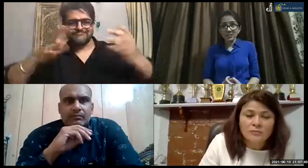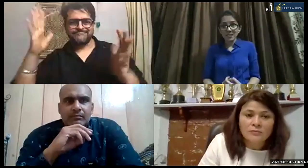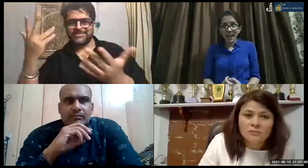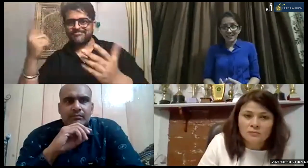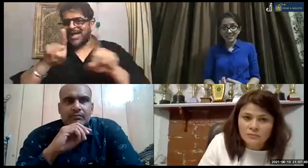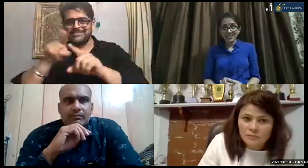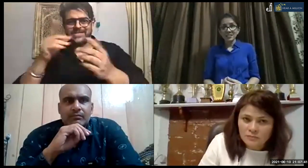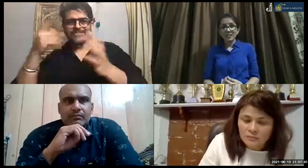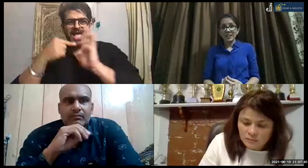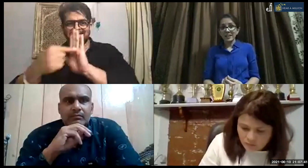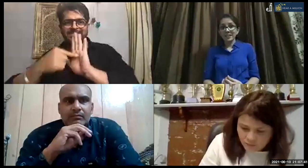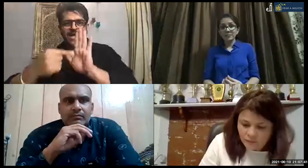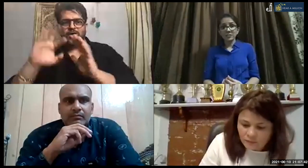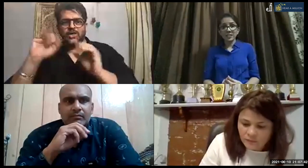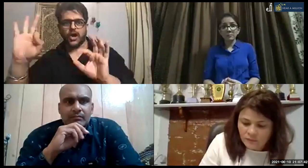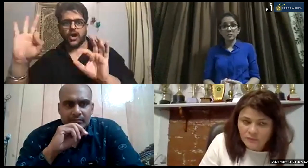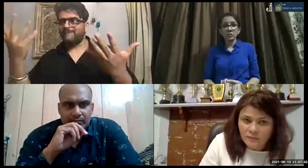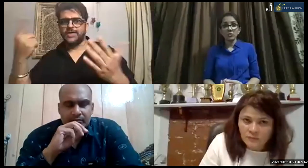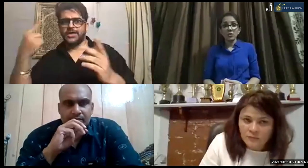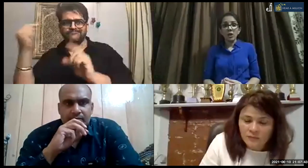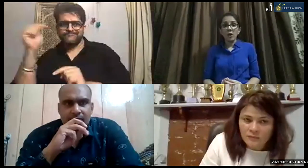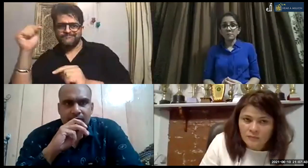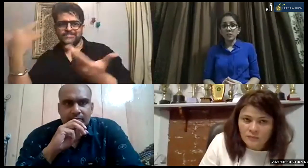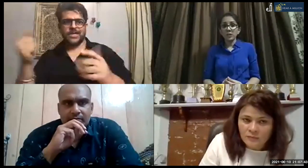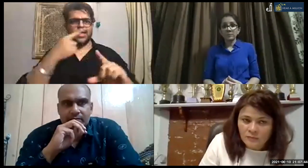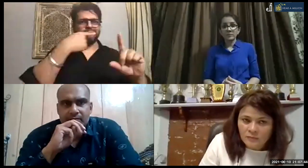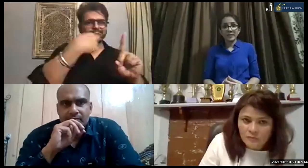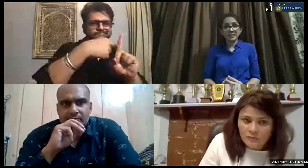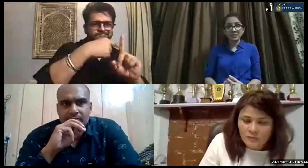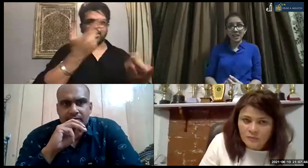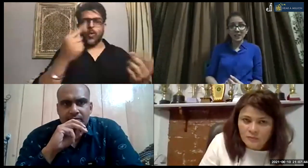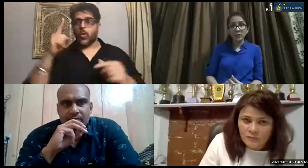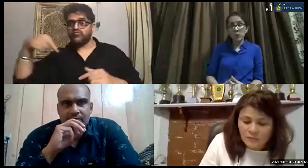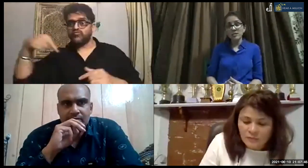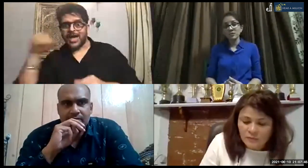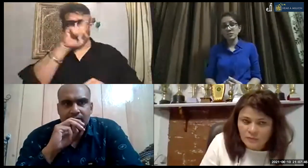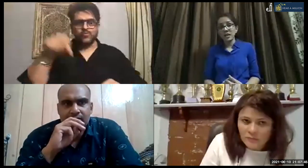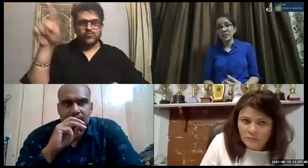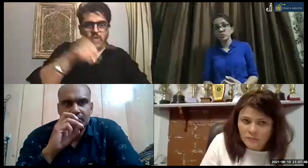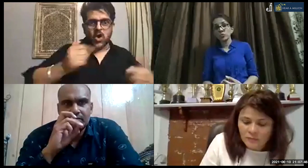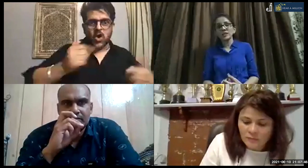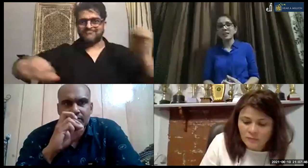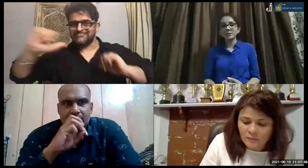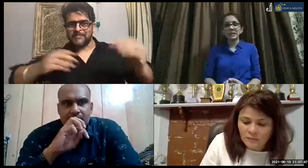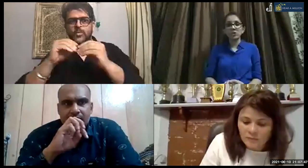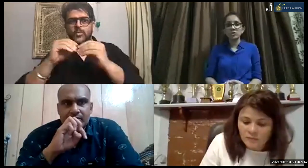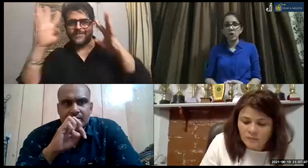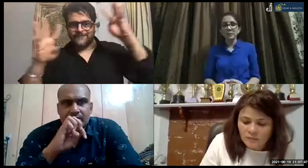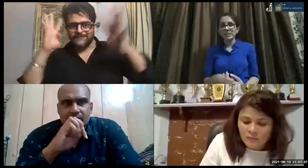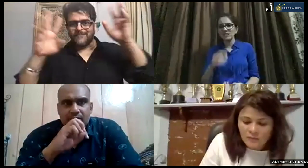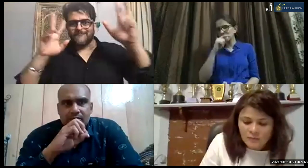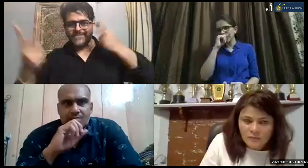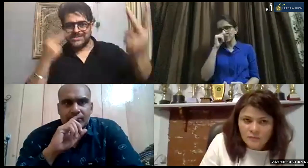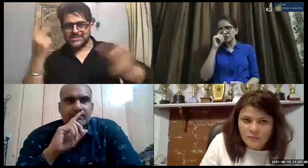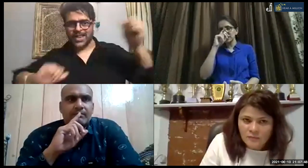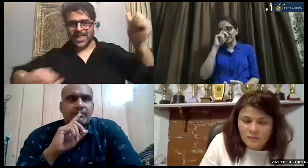scenarios, acts, and like for example, of negative scenarios, positive scenarios, what are right behaviors, wrong